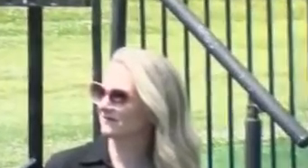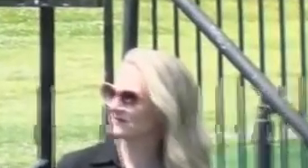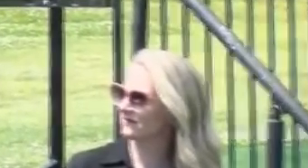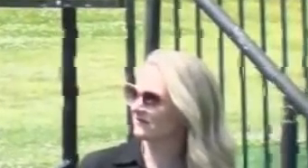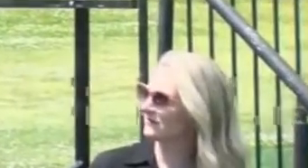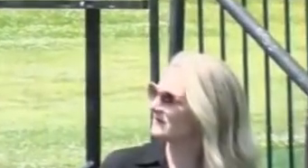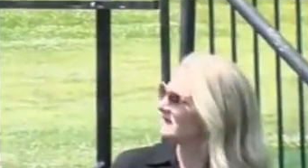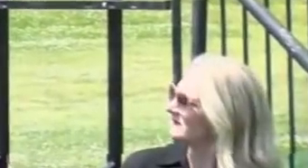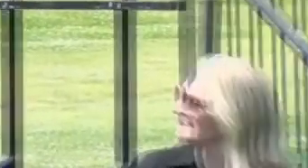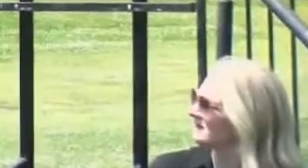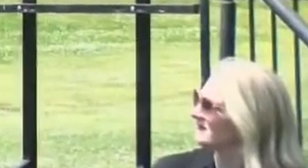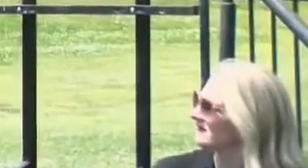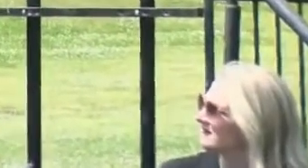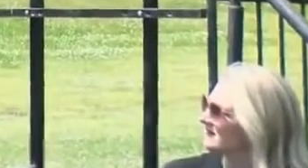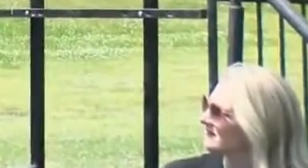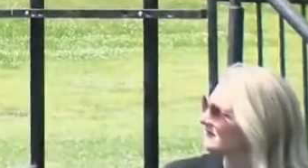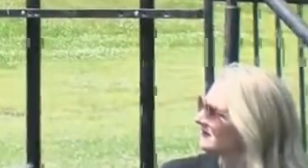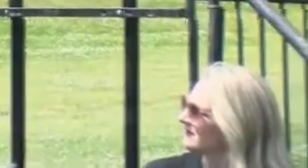Gok Aru.